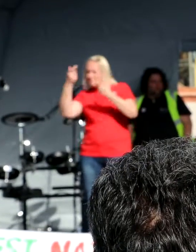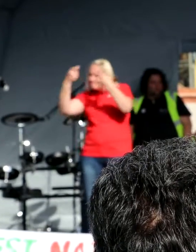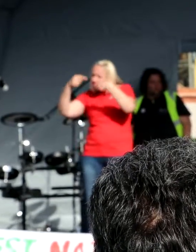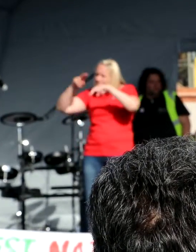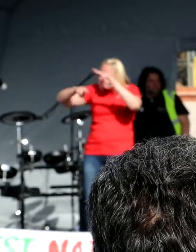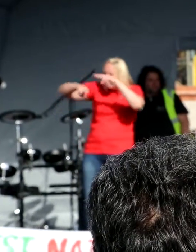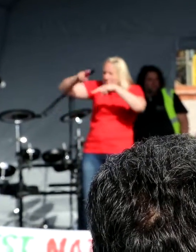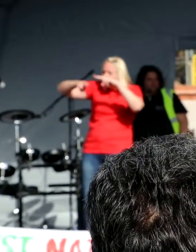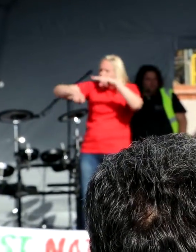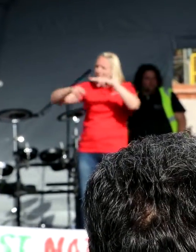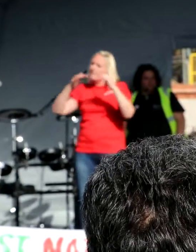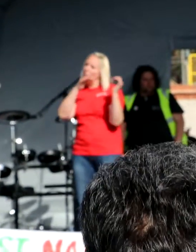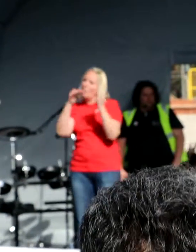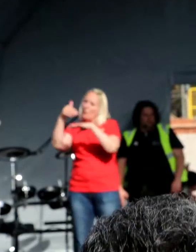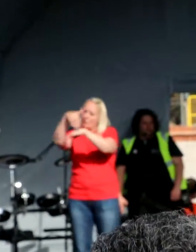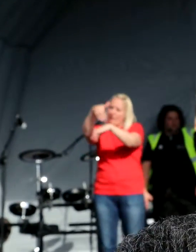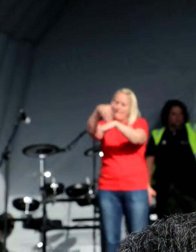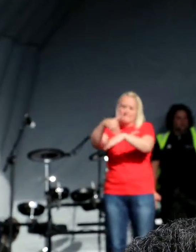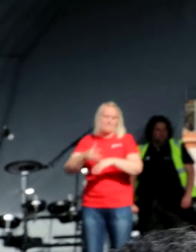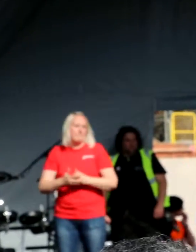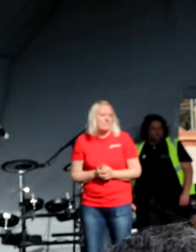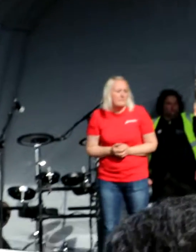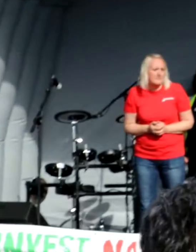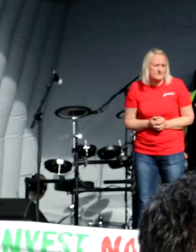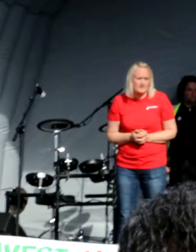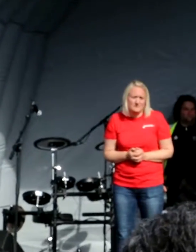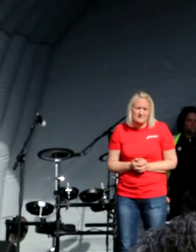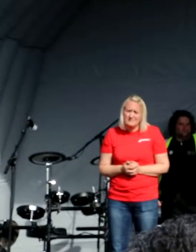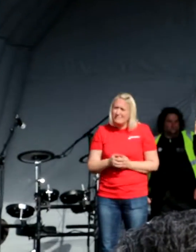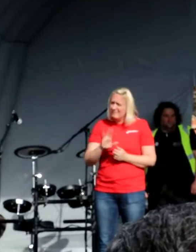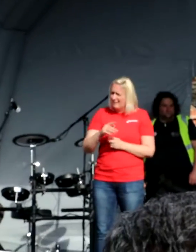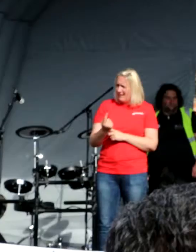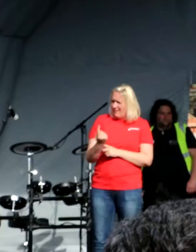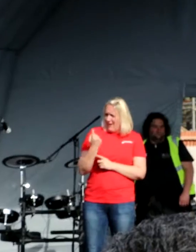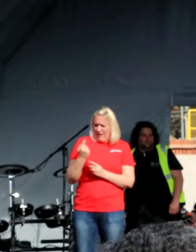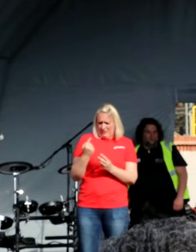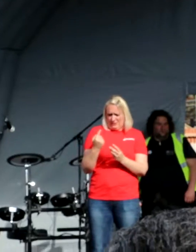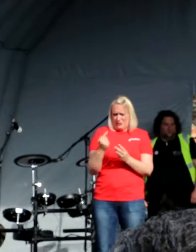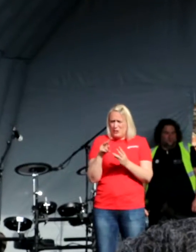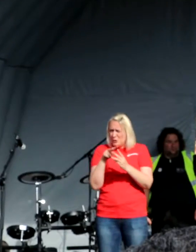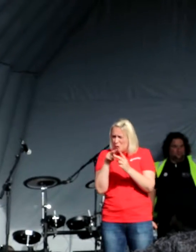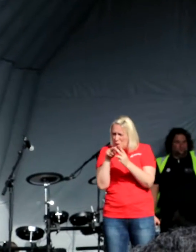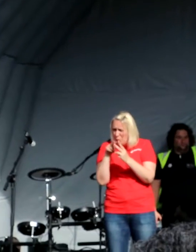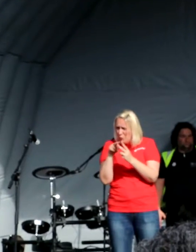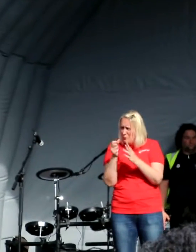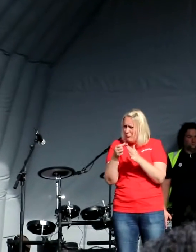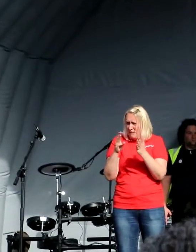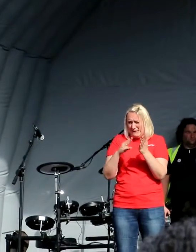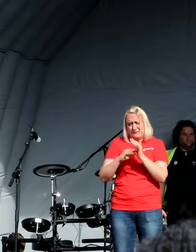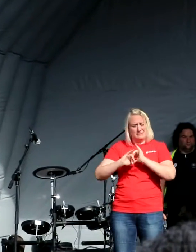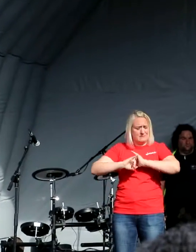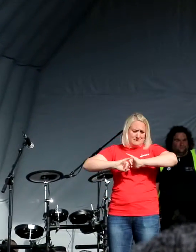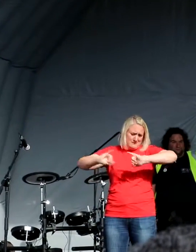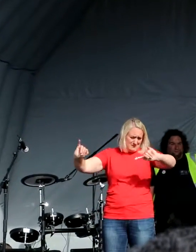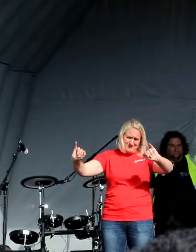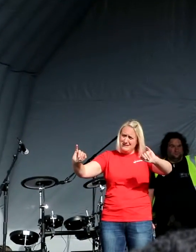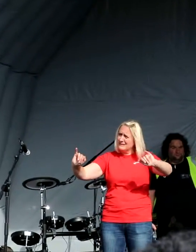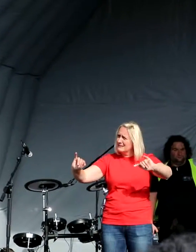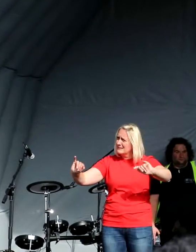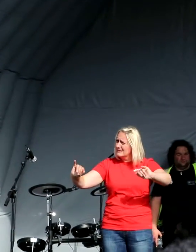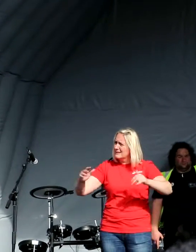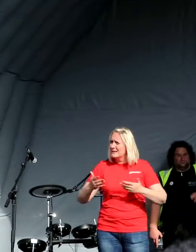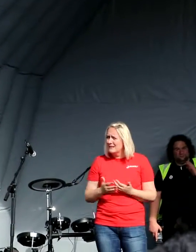That is two out of our three last prime ministers absolutely discredited over this